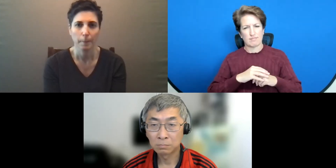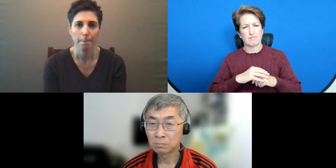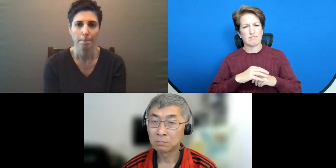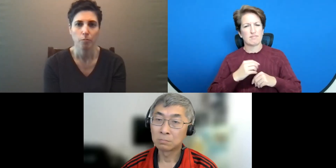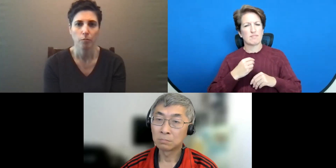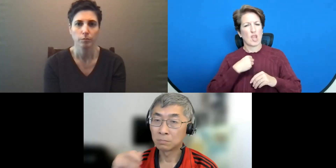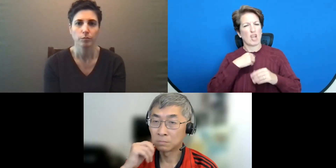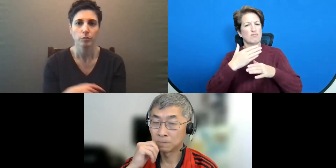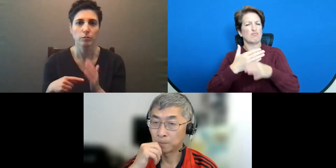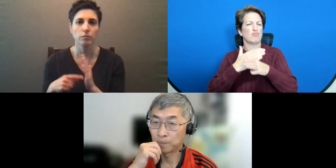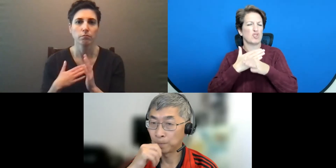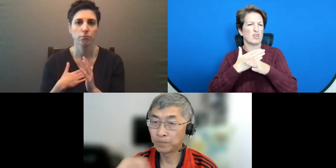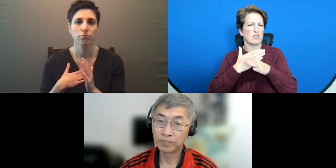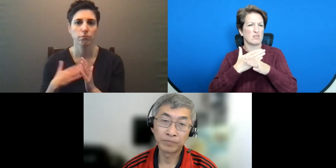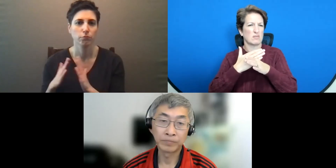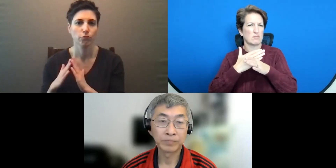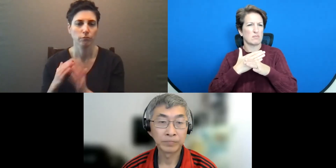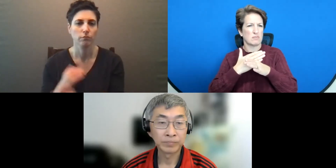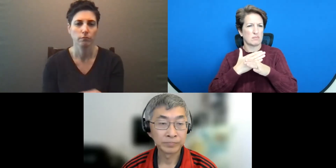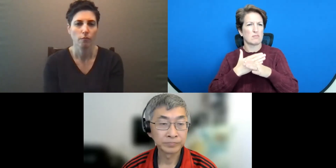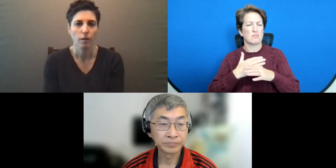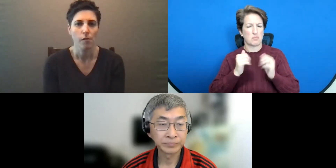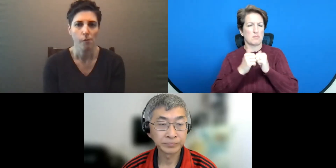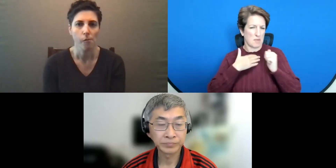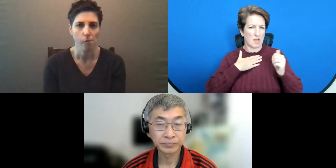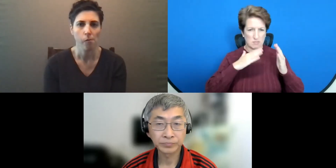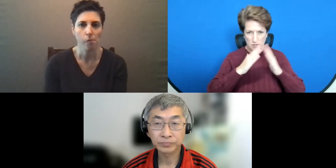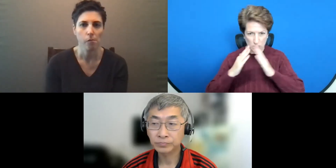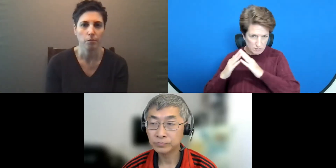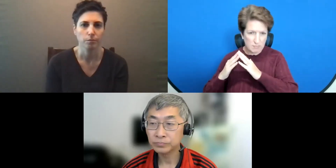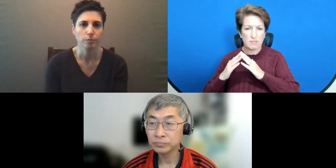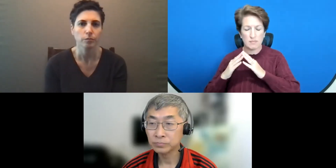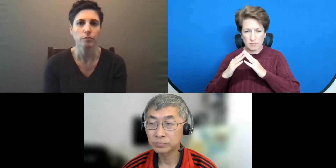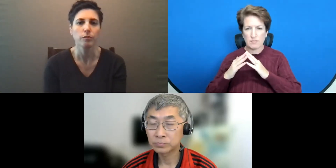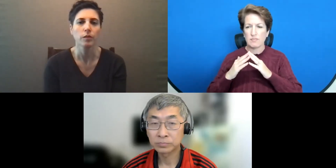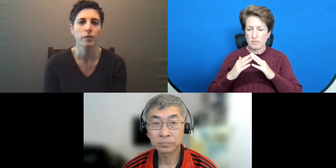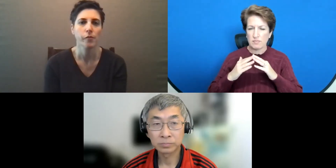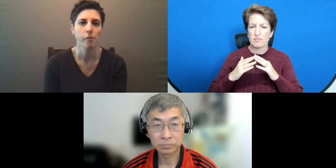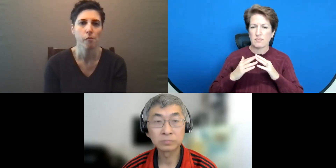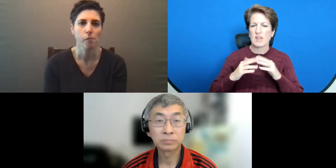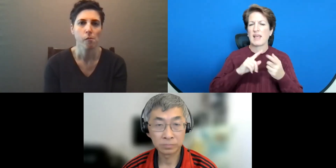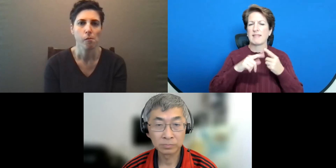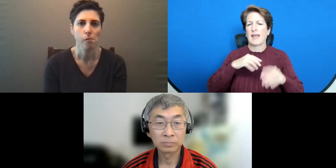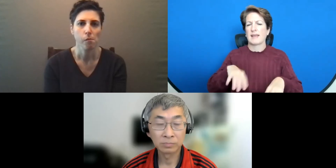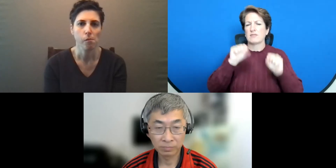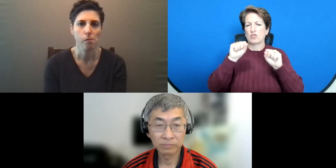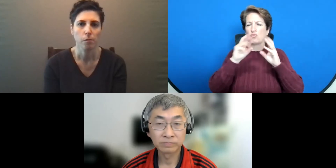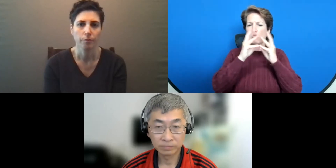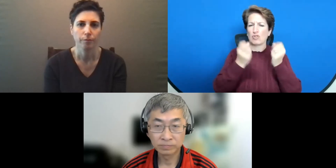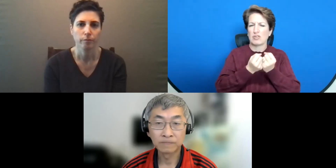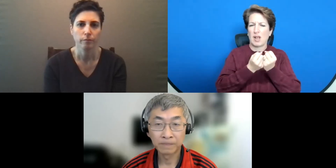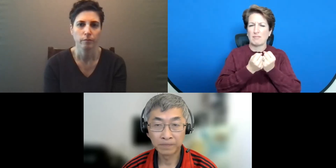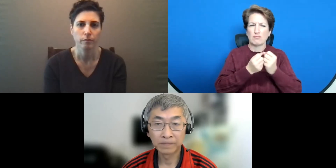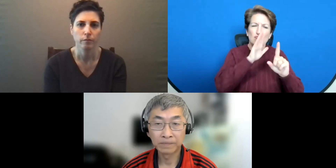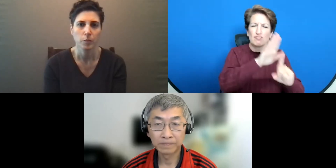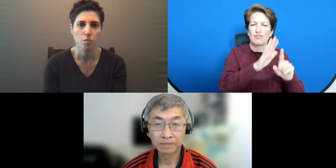I shared that one that I am vaccinated. Then we also did a lot of workshops in their own languages. They had